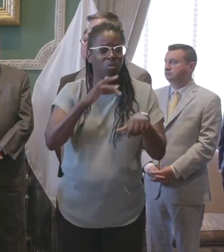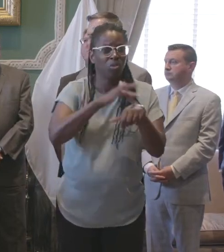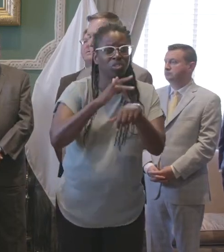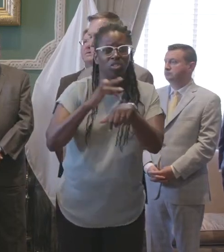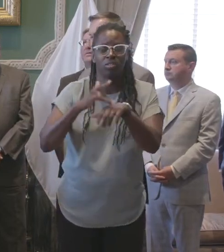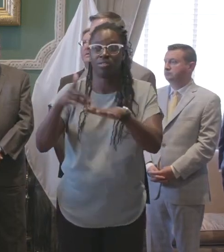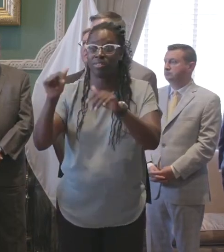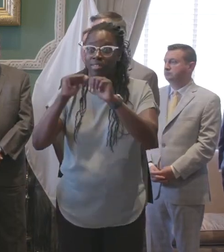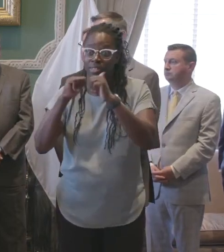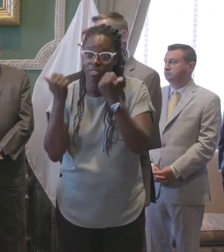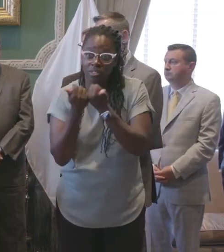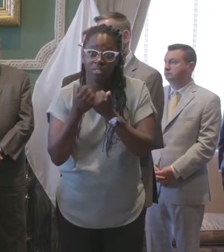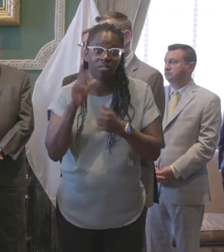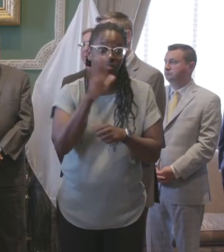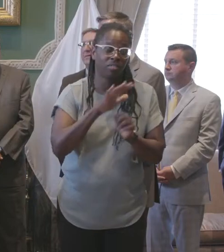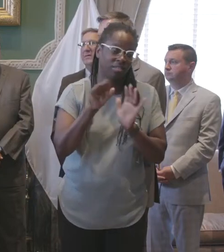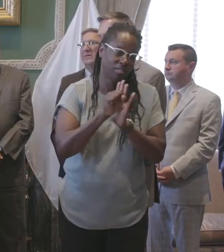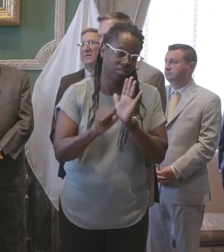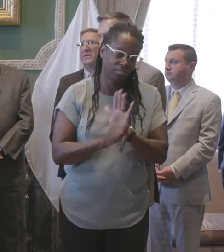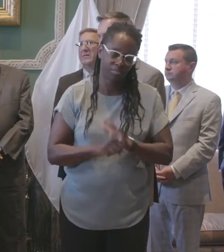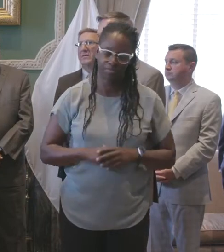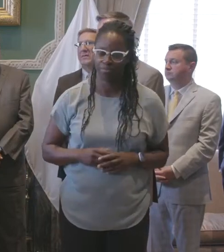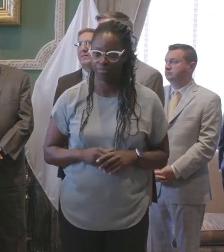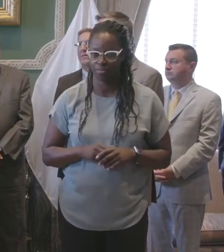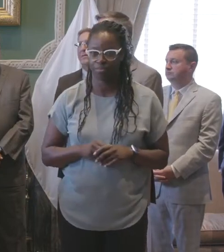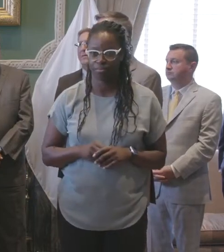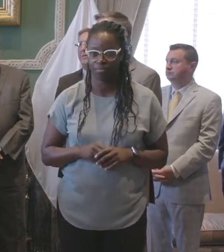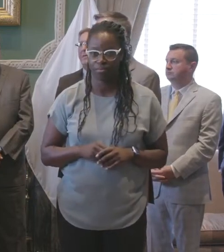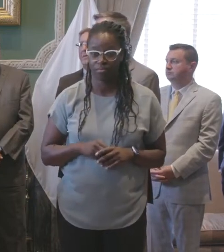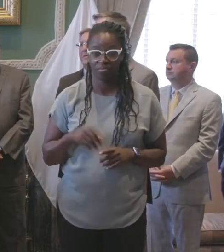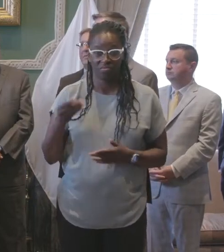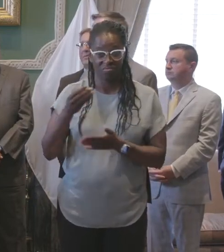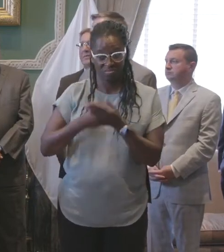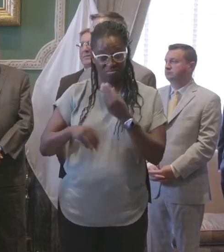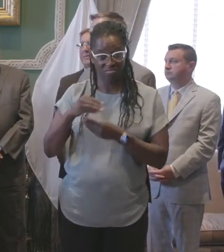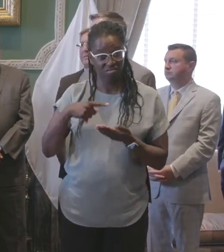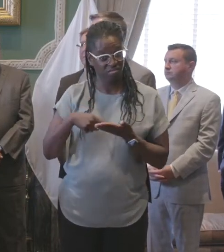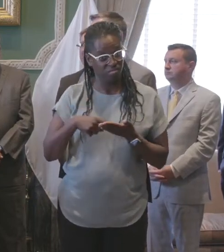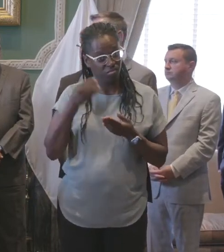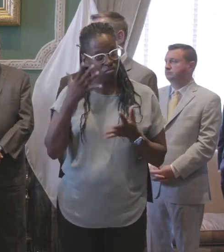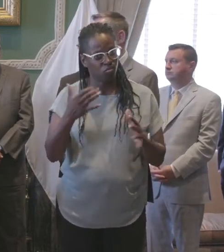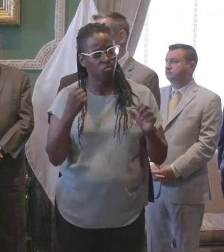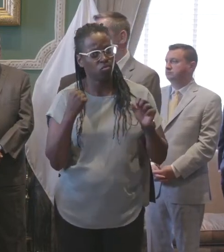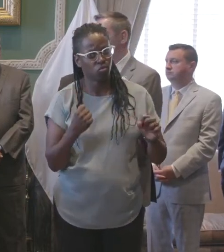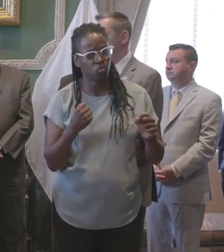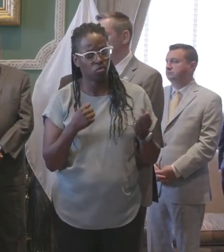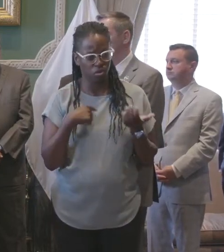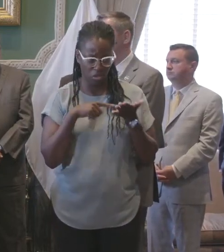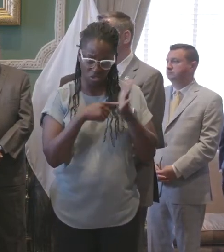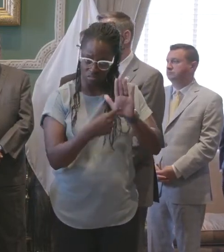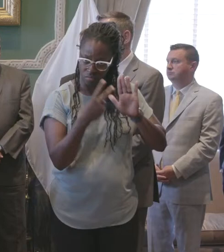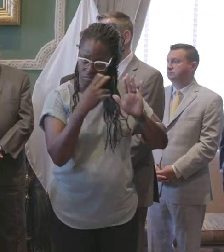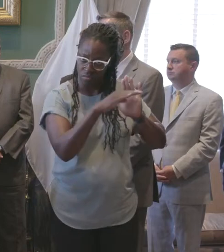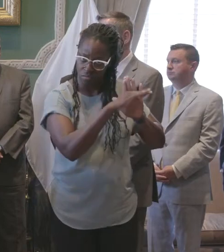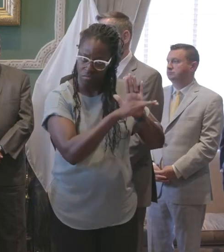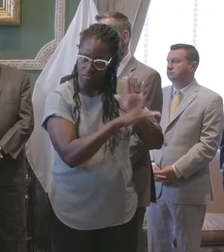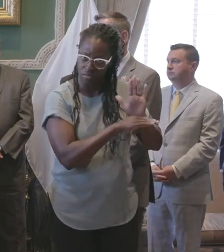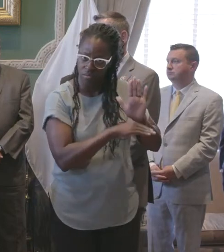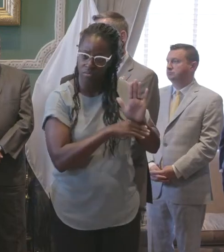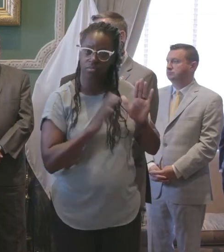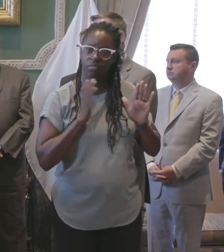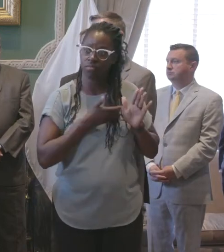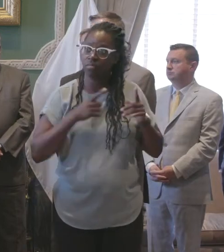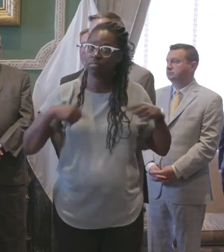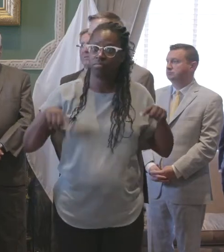This budget is a strong budget that reflects our collective values and our collective